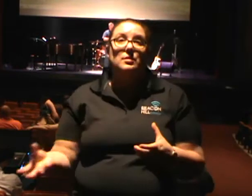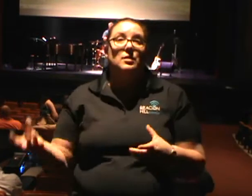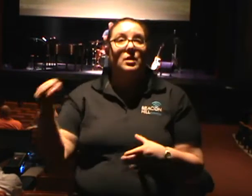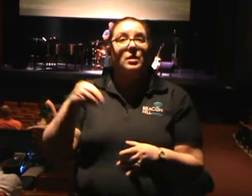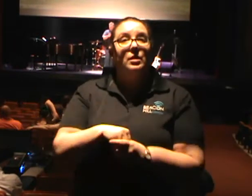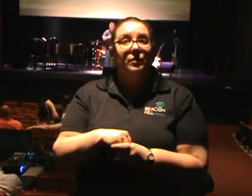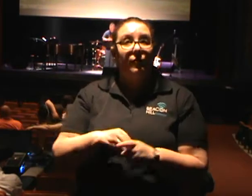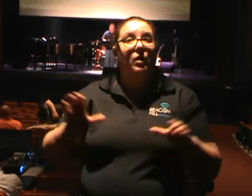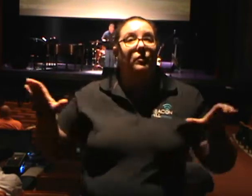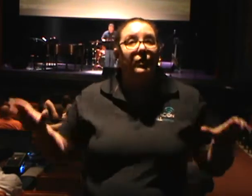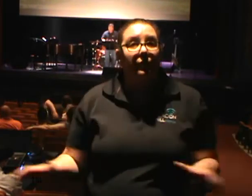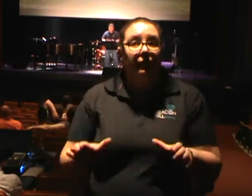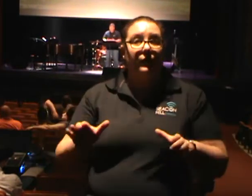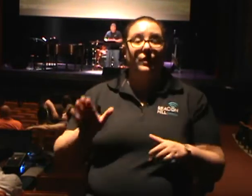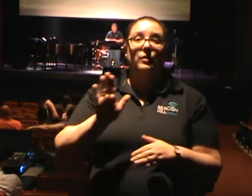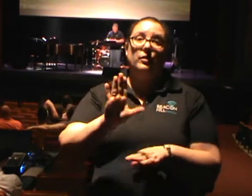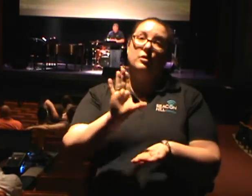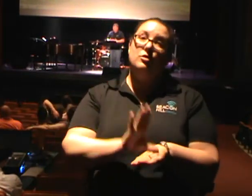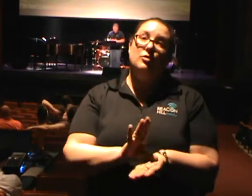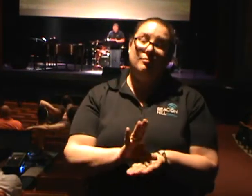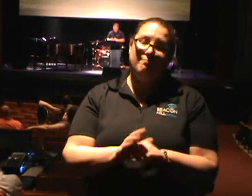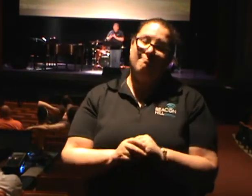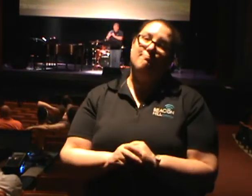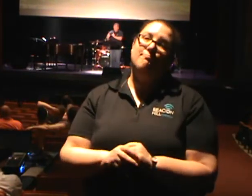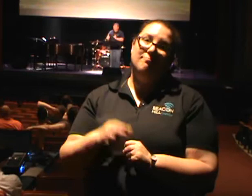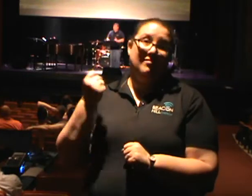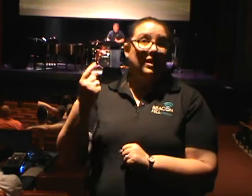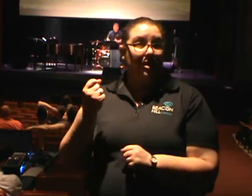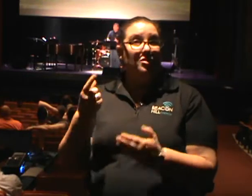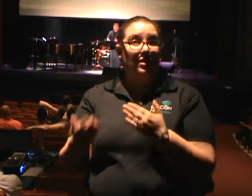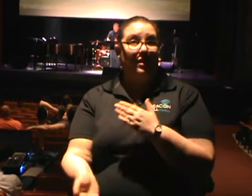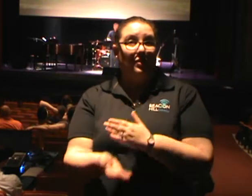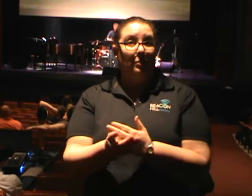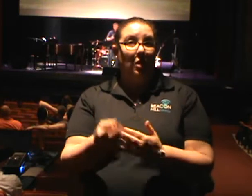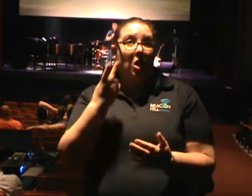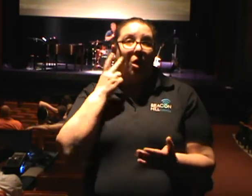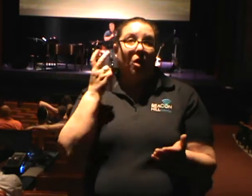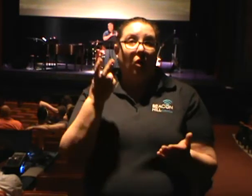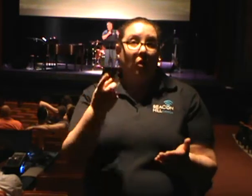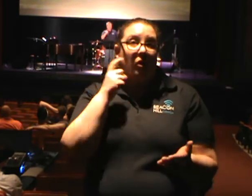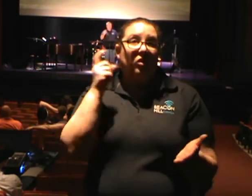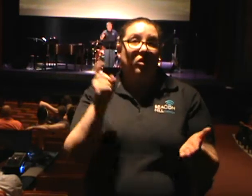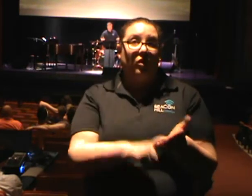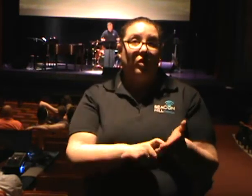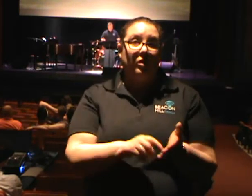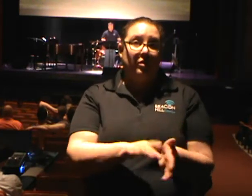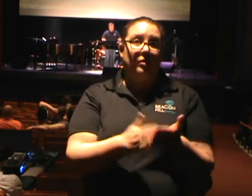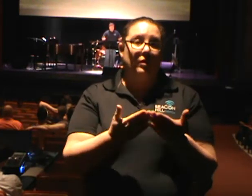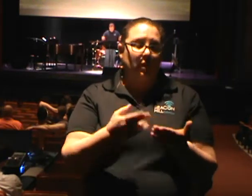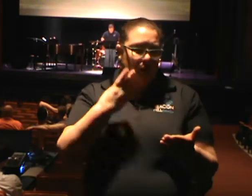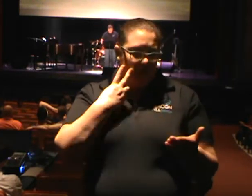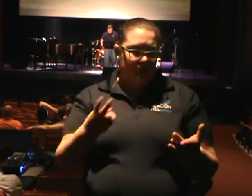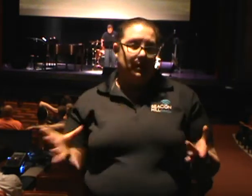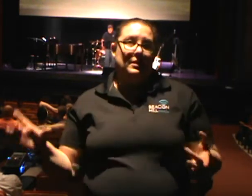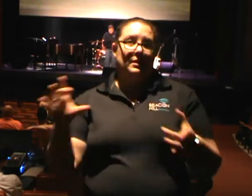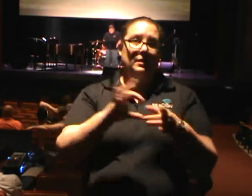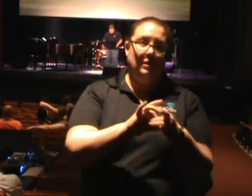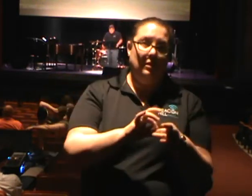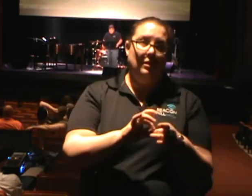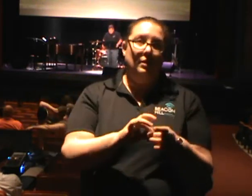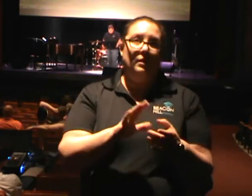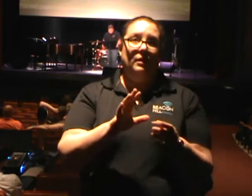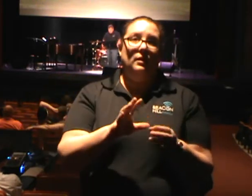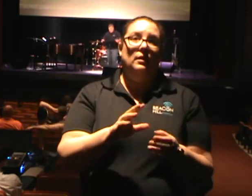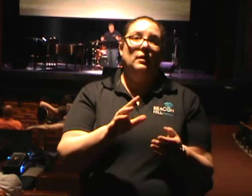the affairs of his church. Can you get me this morning? Look what it says in Scripture. We see the intimacy that he has.